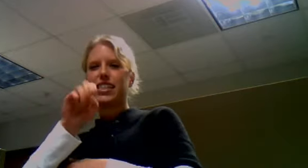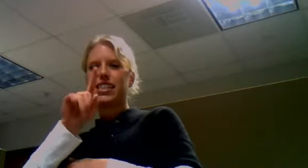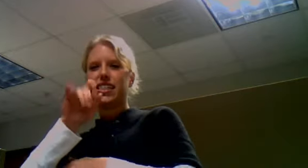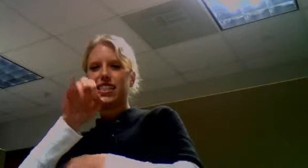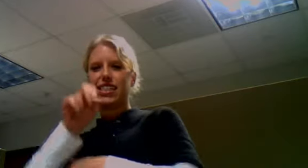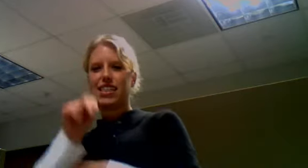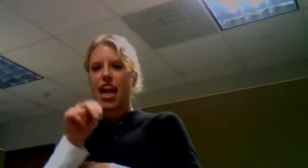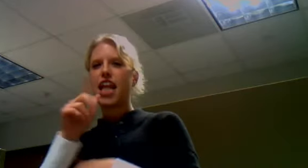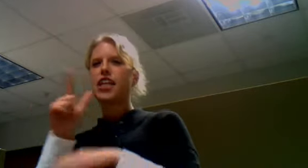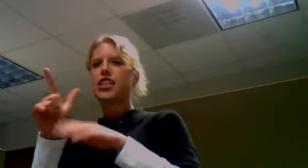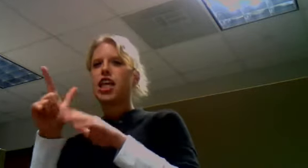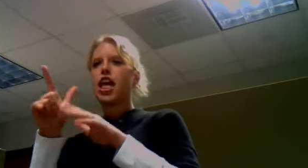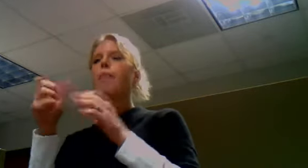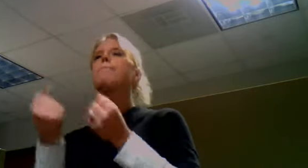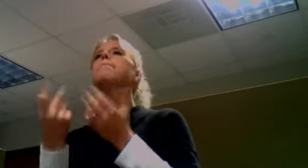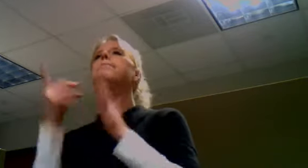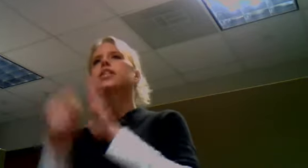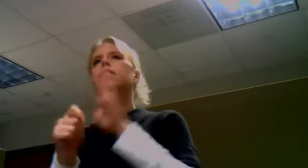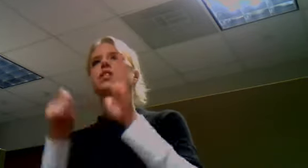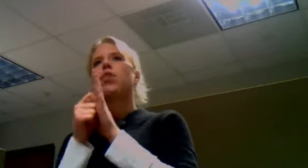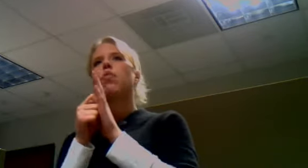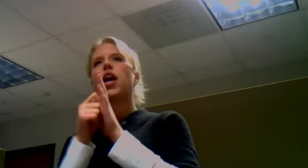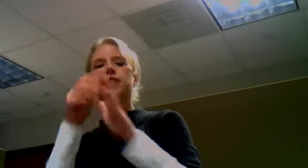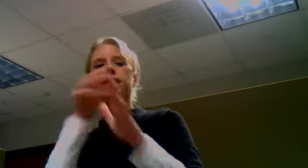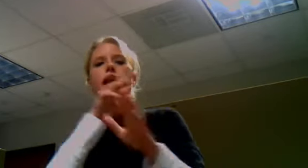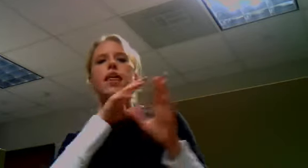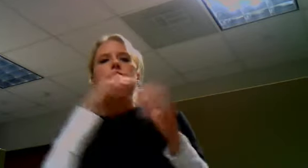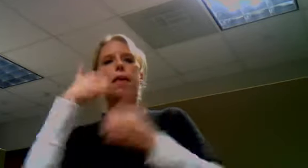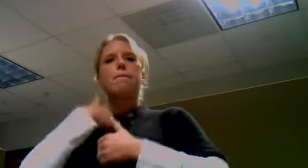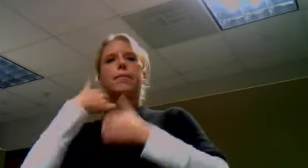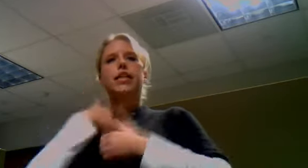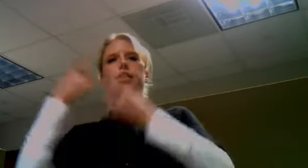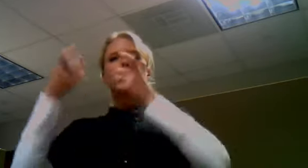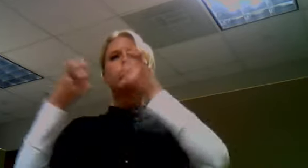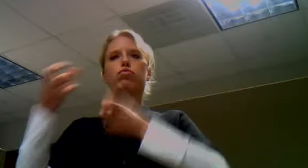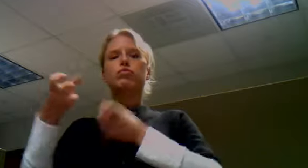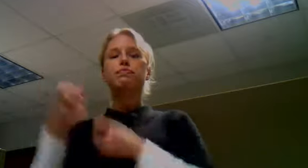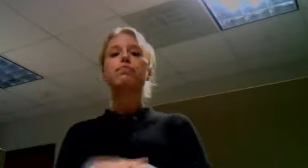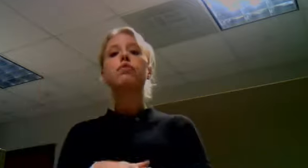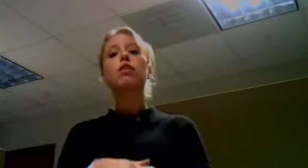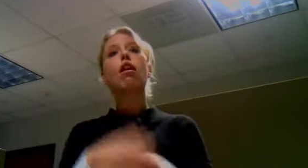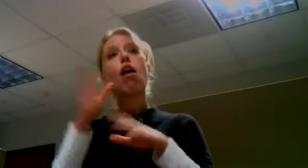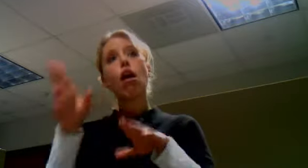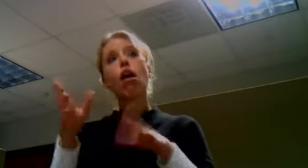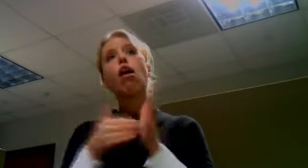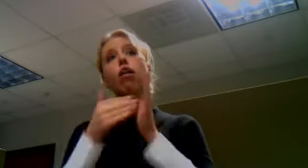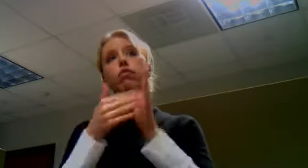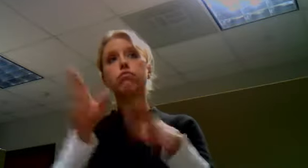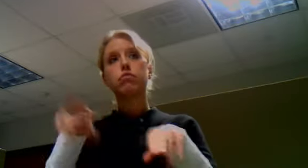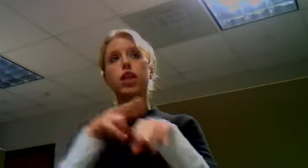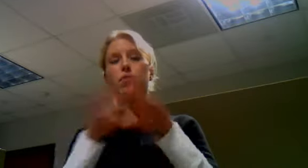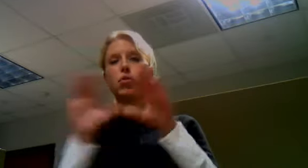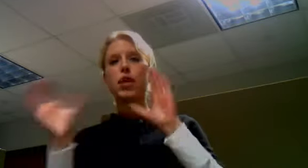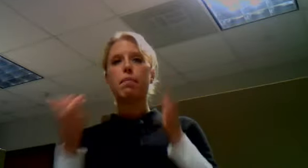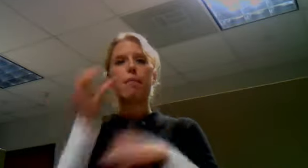period of military rule. It is very common that we compare India with China.